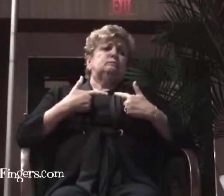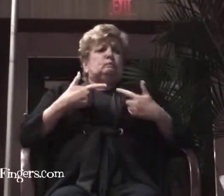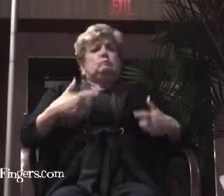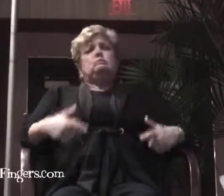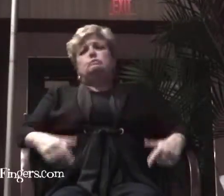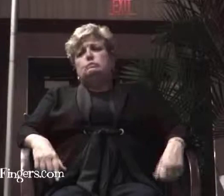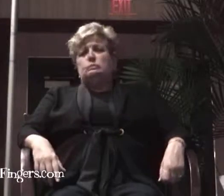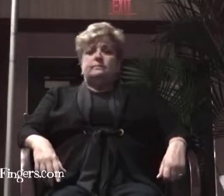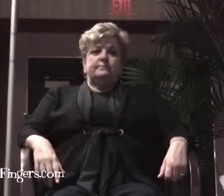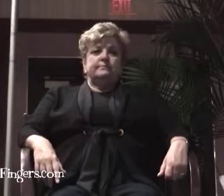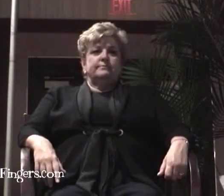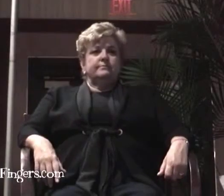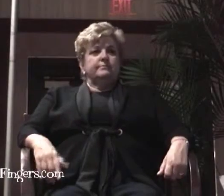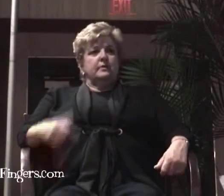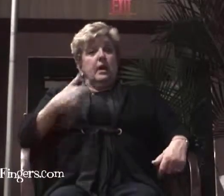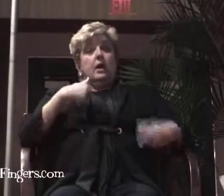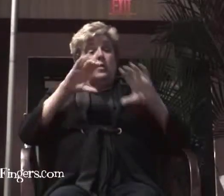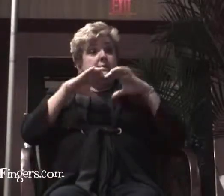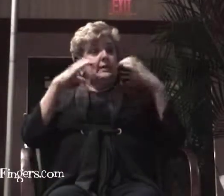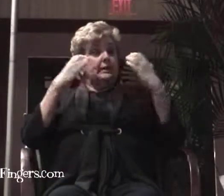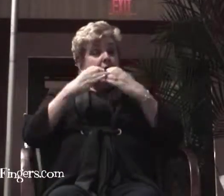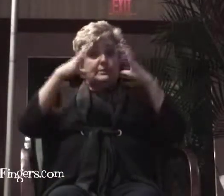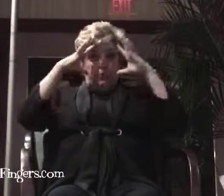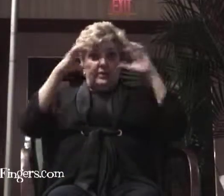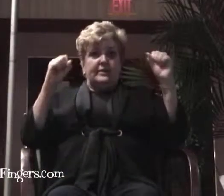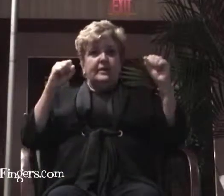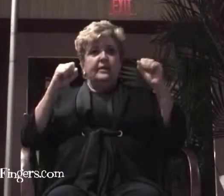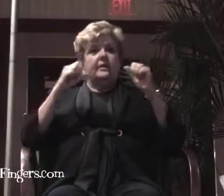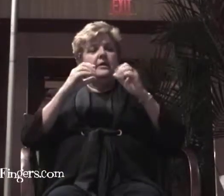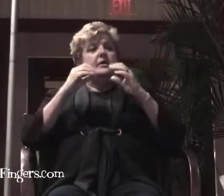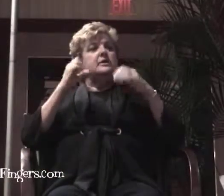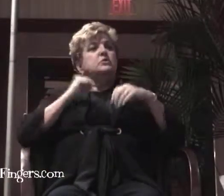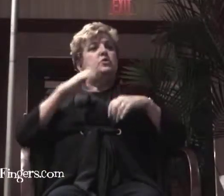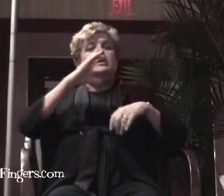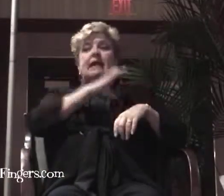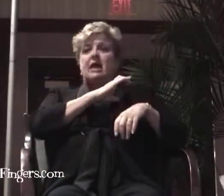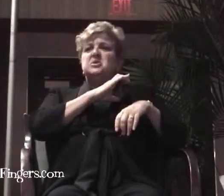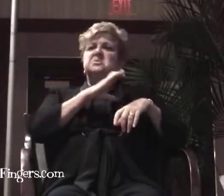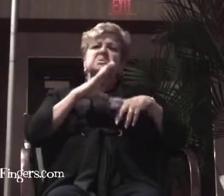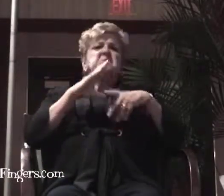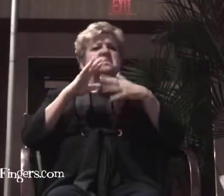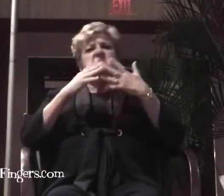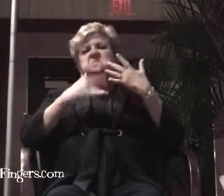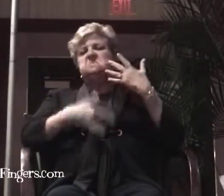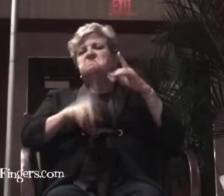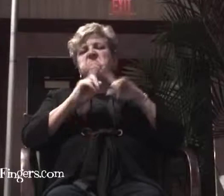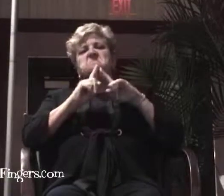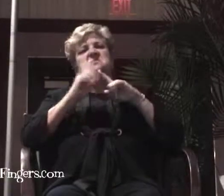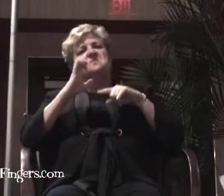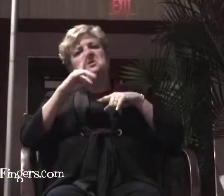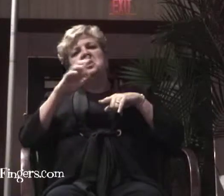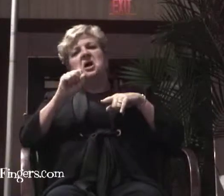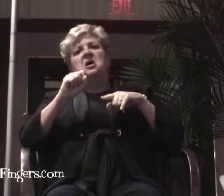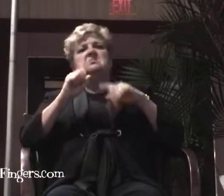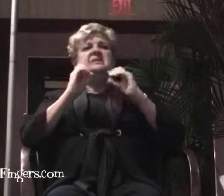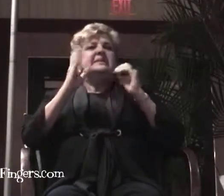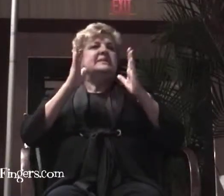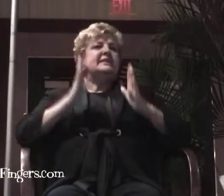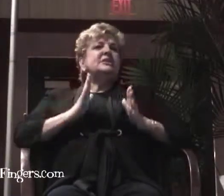I was class president, top team, student council, MC the pep rallies, headed up speaker drives. And, teachers gave me gifts when I graduated.